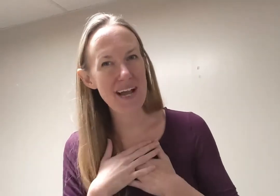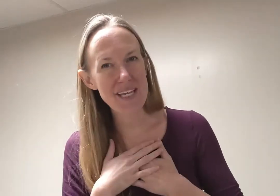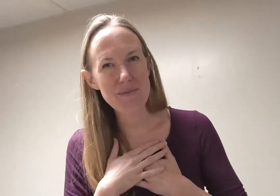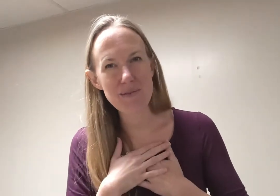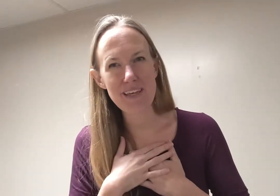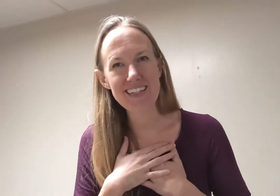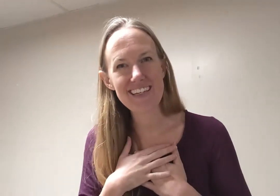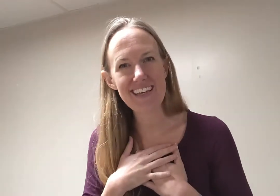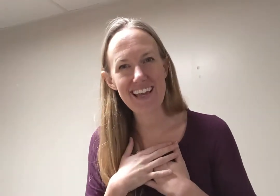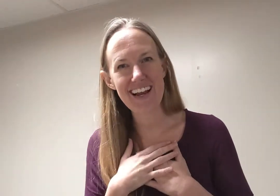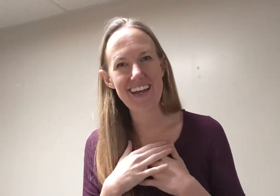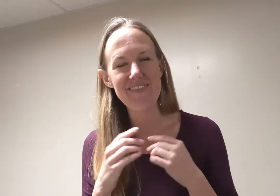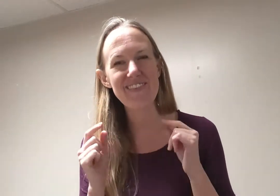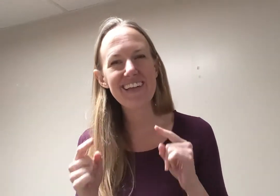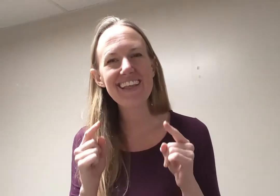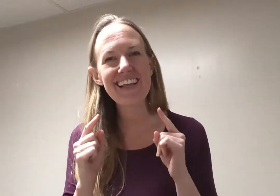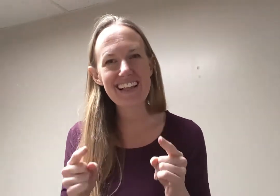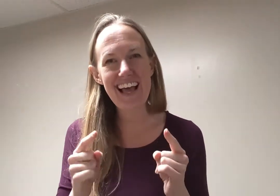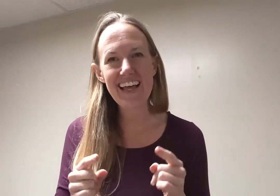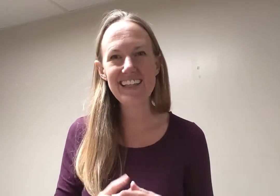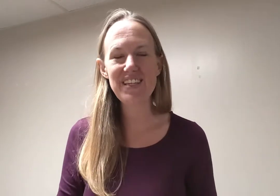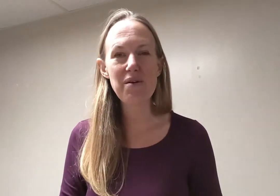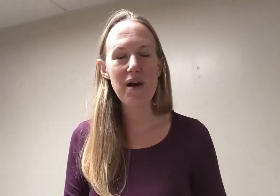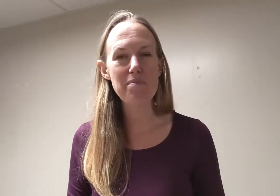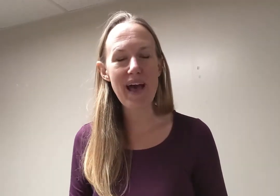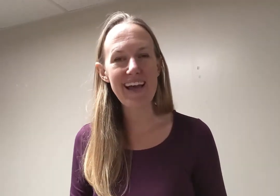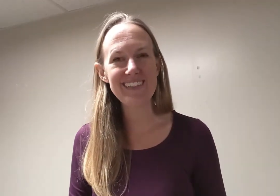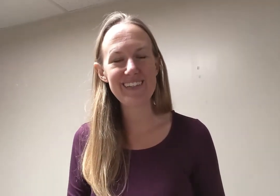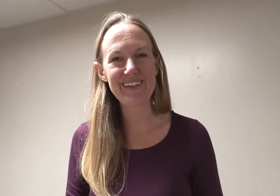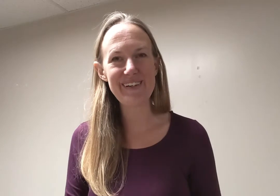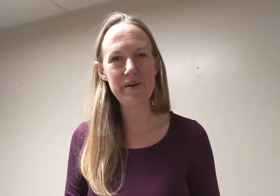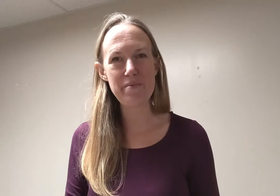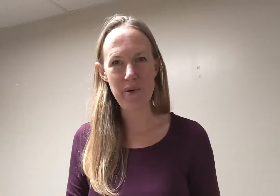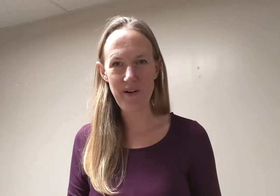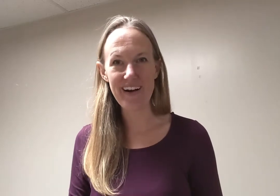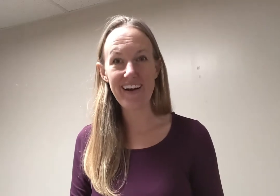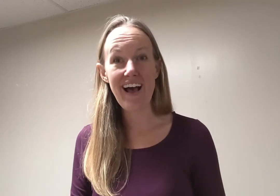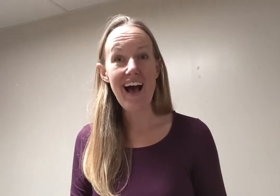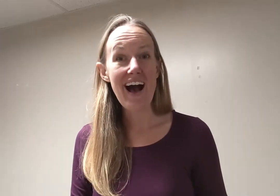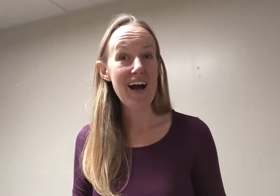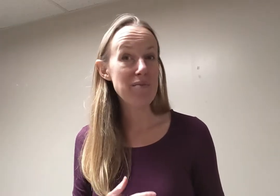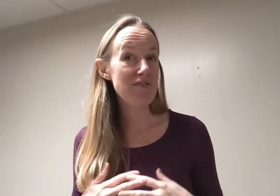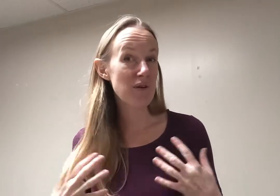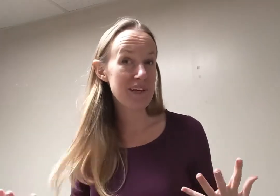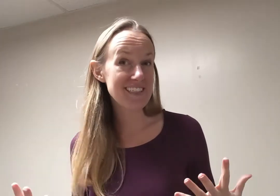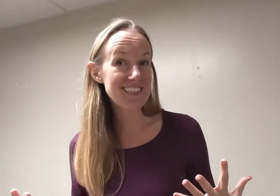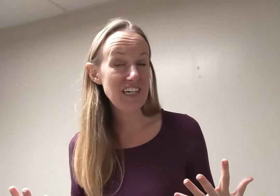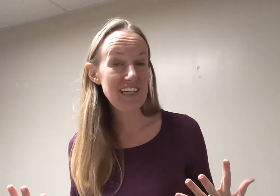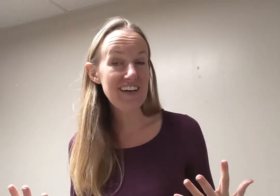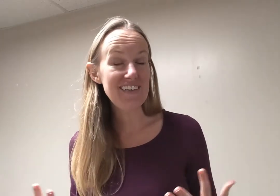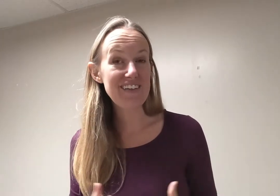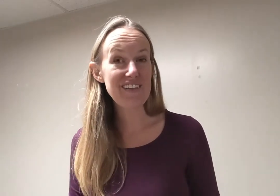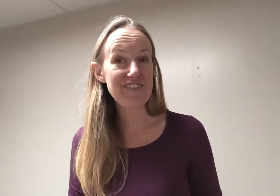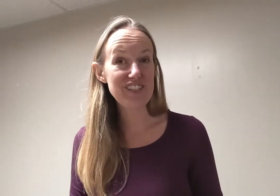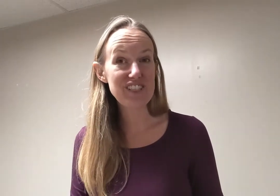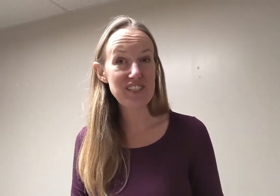name is Mandy, and I am really glad that you are back to learn more. Before we get started on learning verse